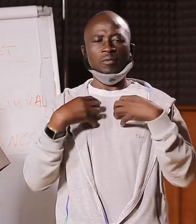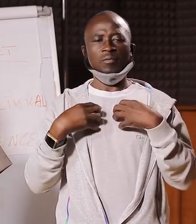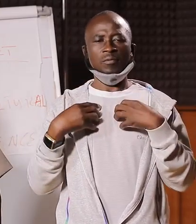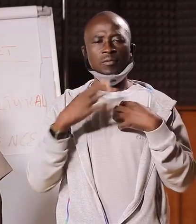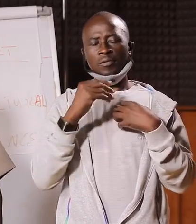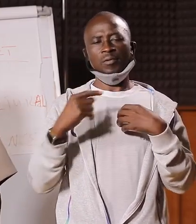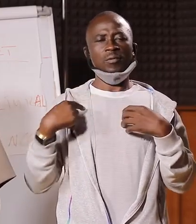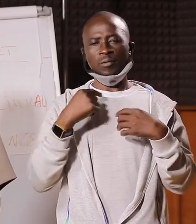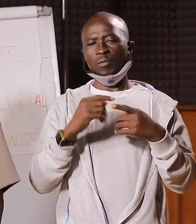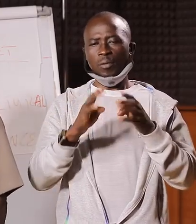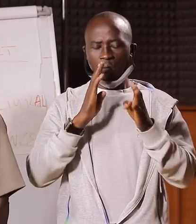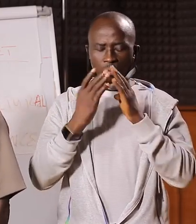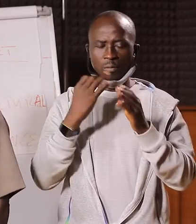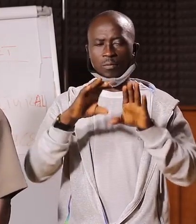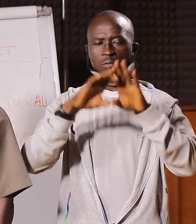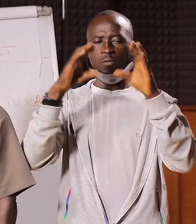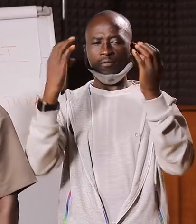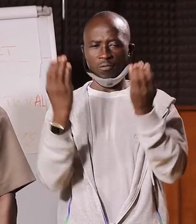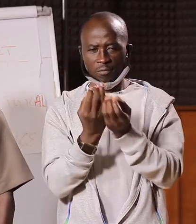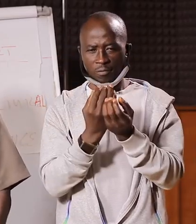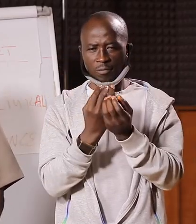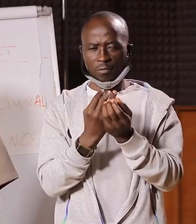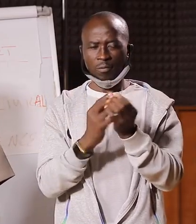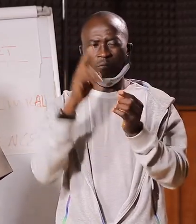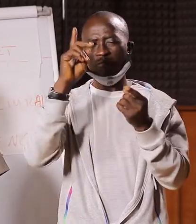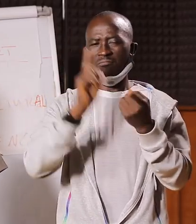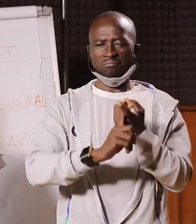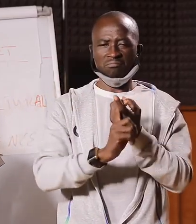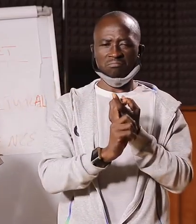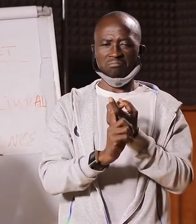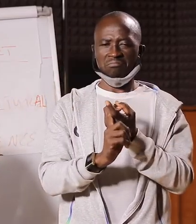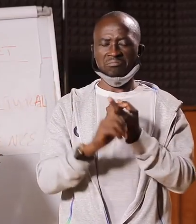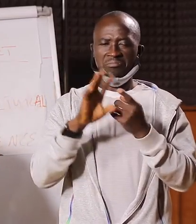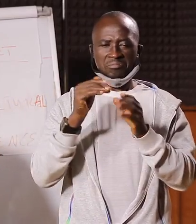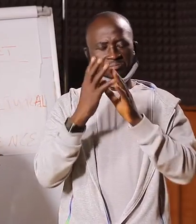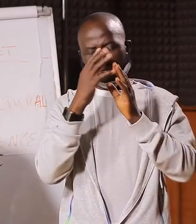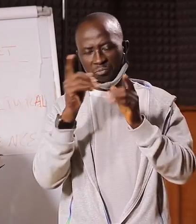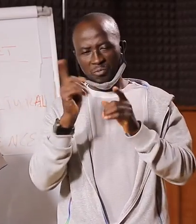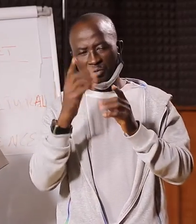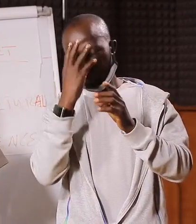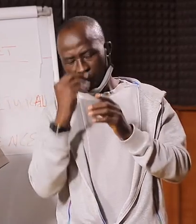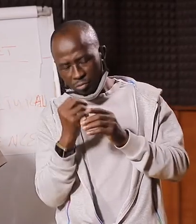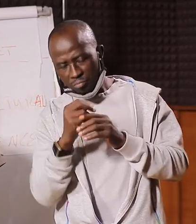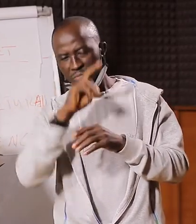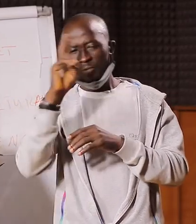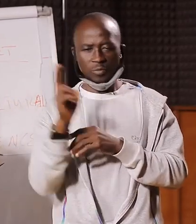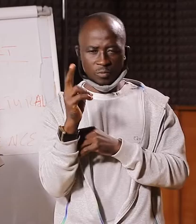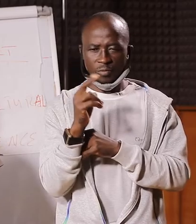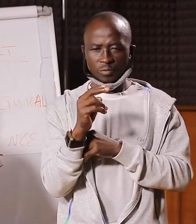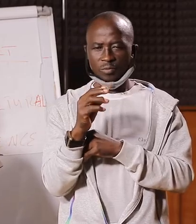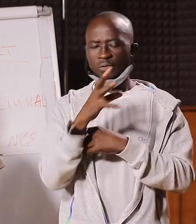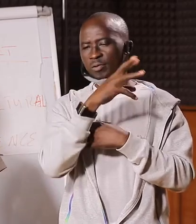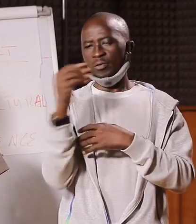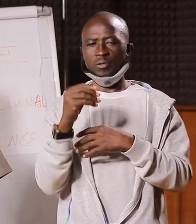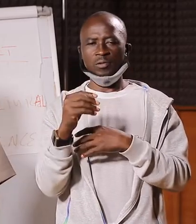and we trace the classification up to their habitats, their uses,